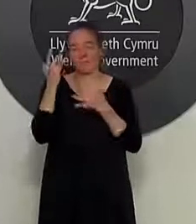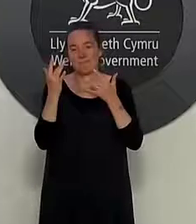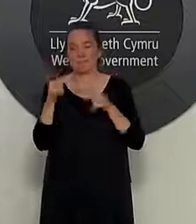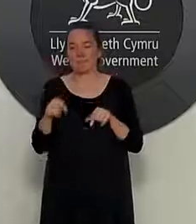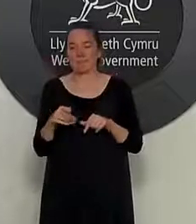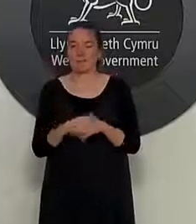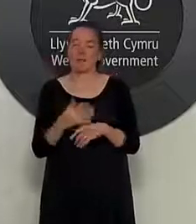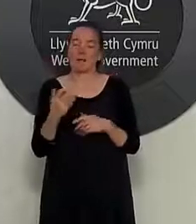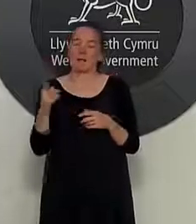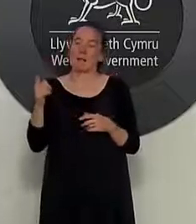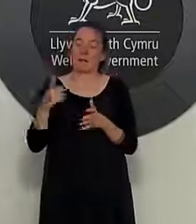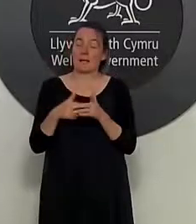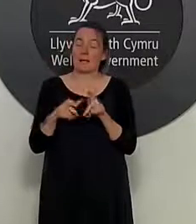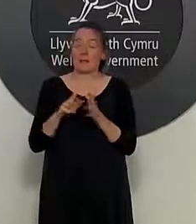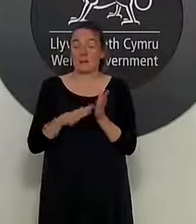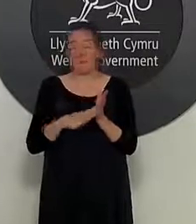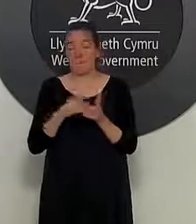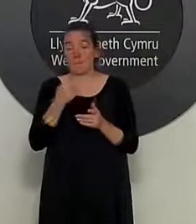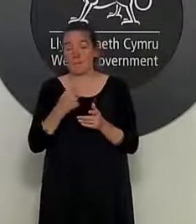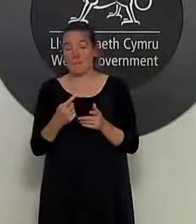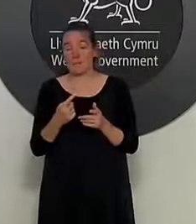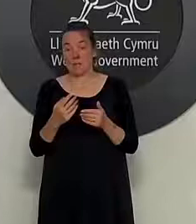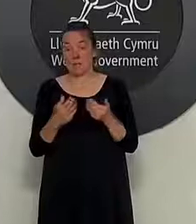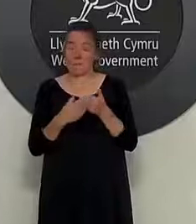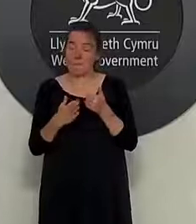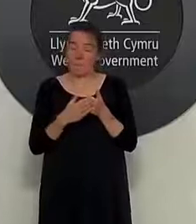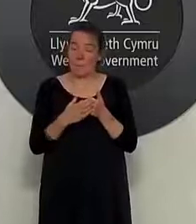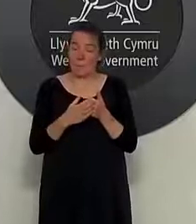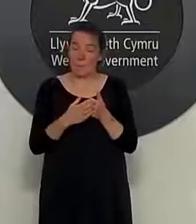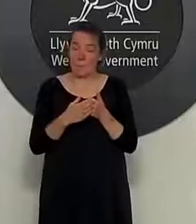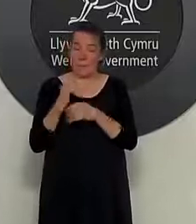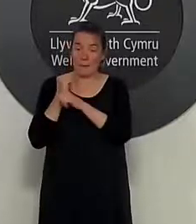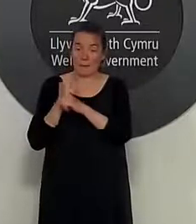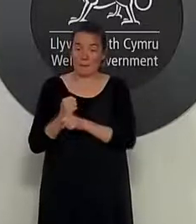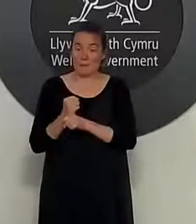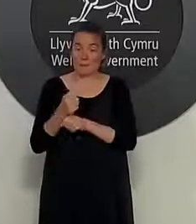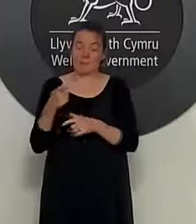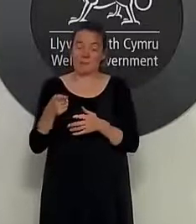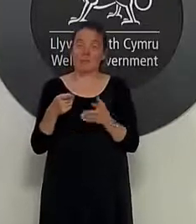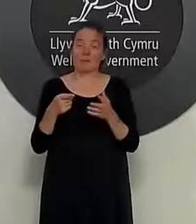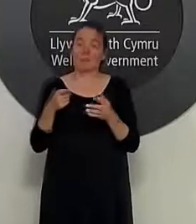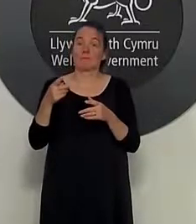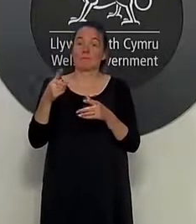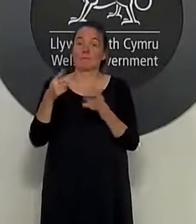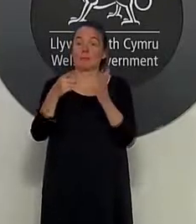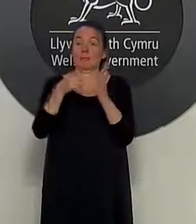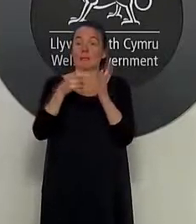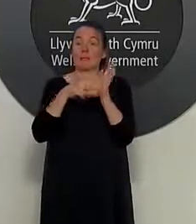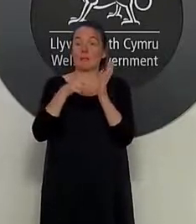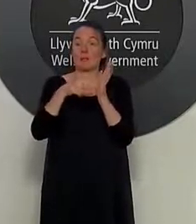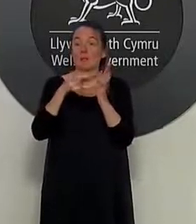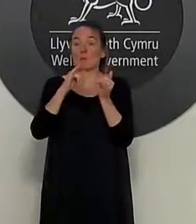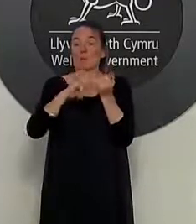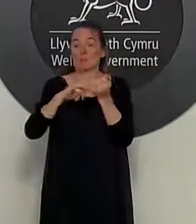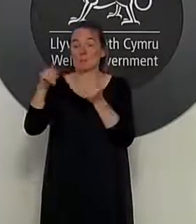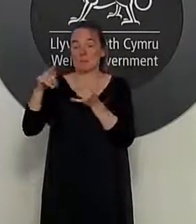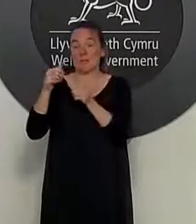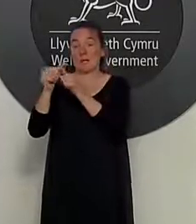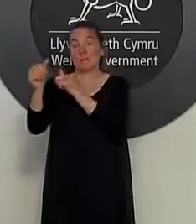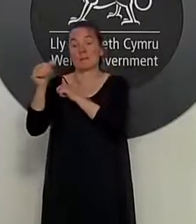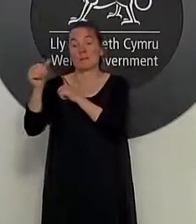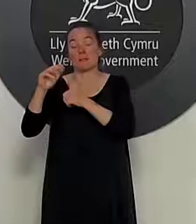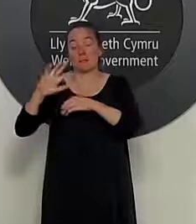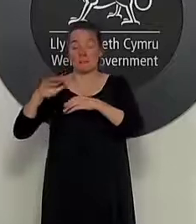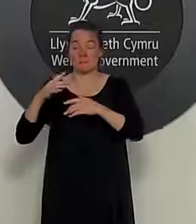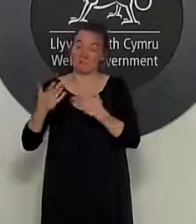actions to which we are committed in NOS, the company that we are committed to developing, and the